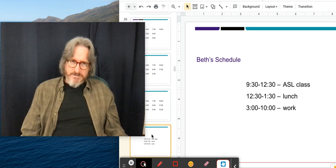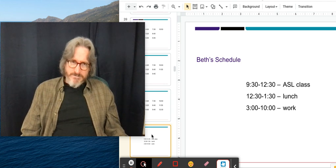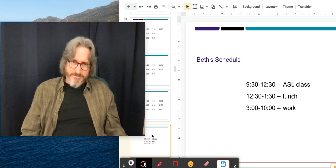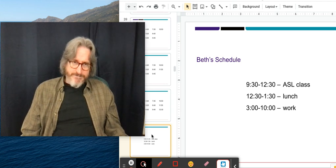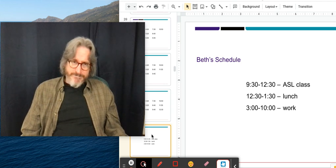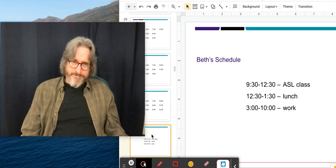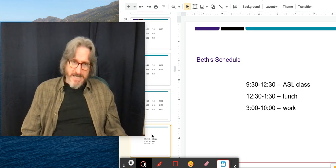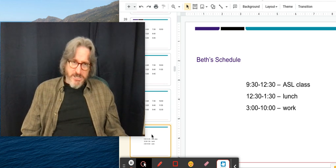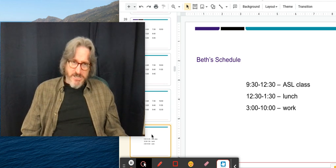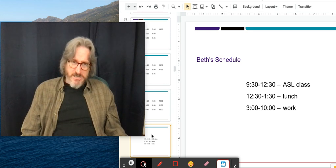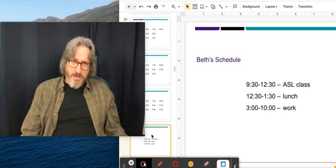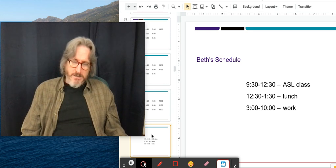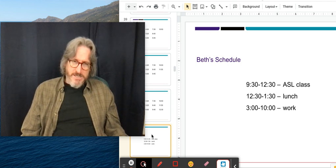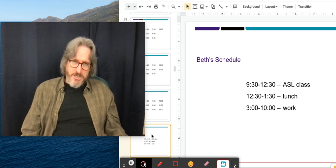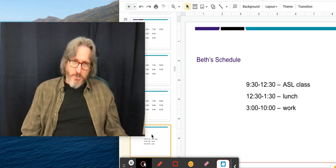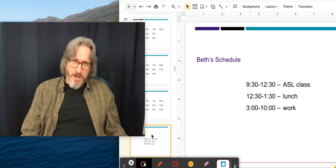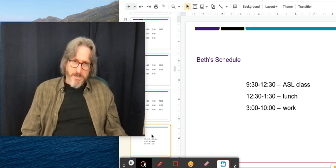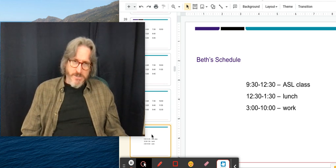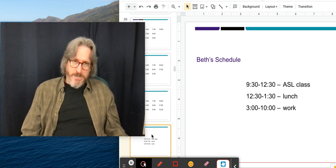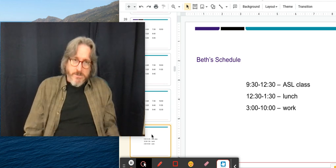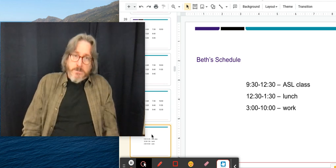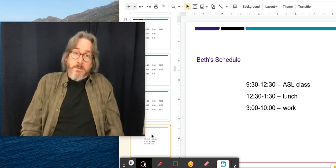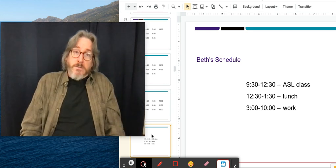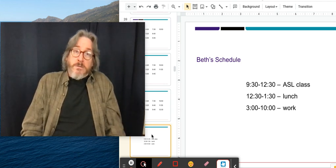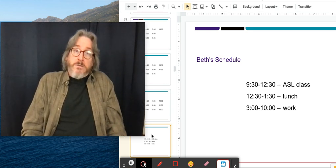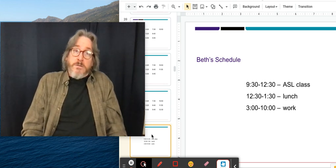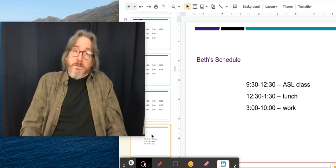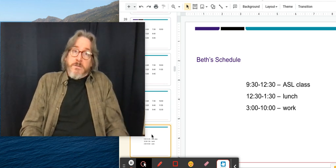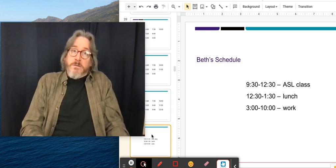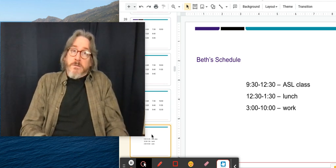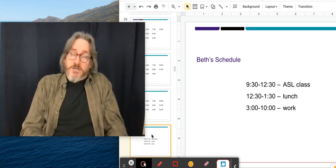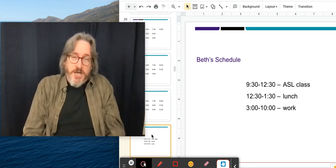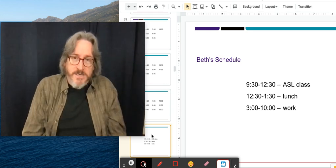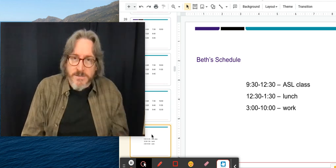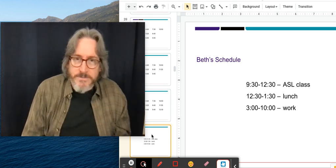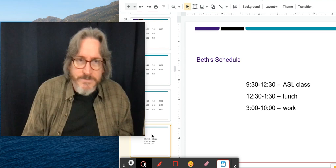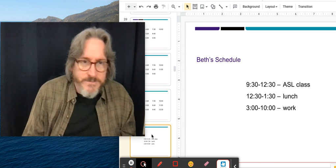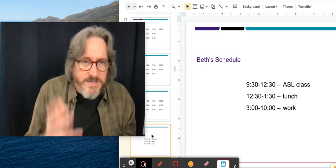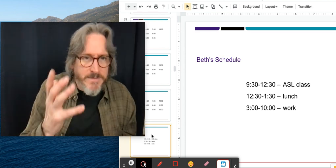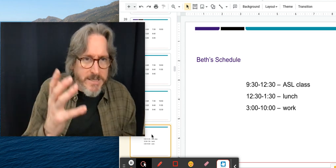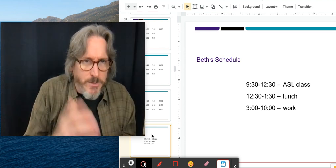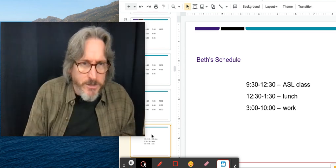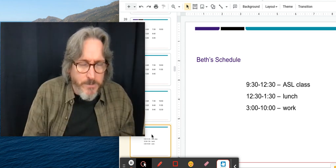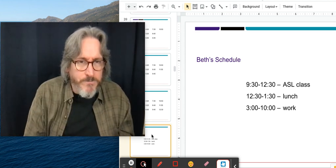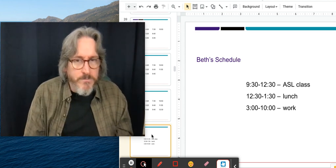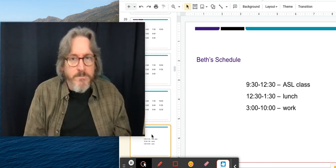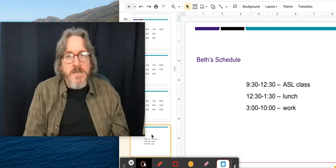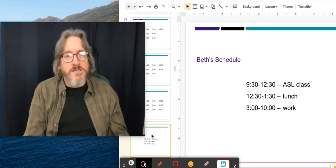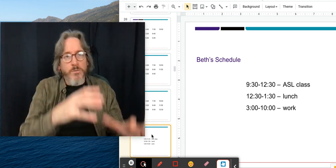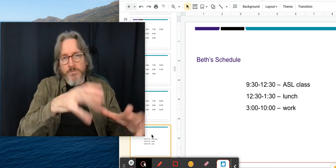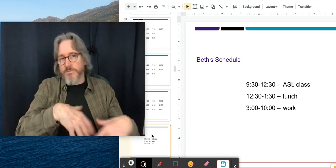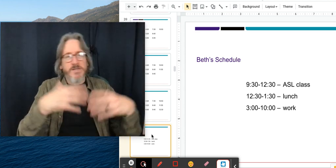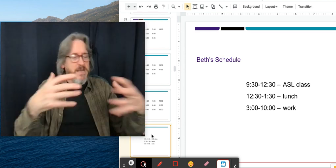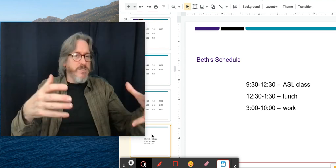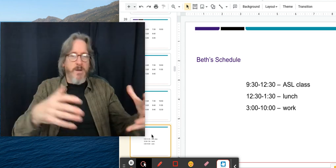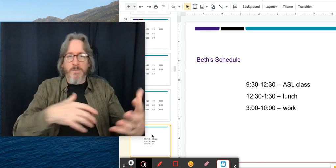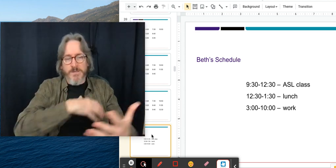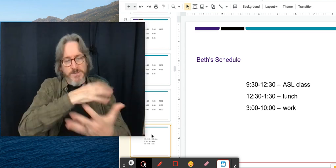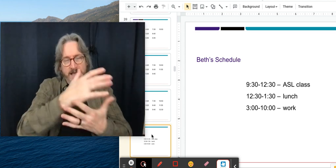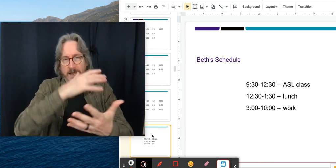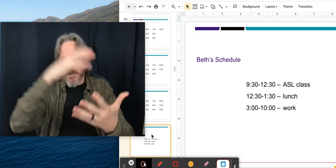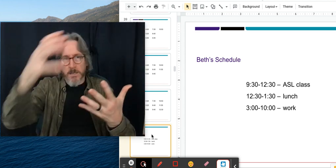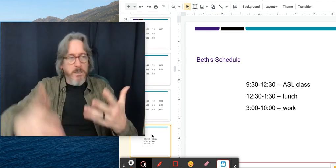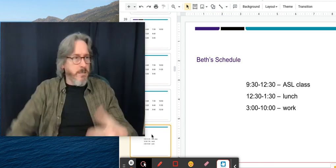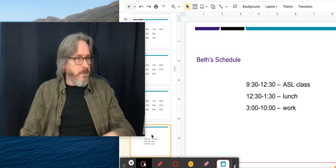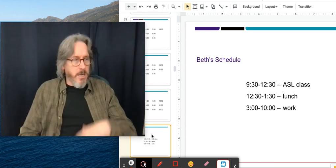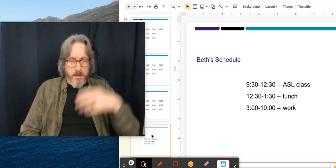object that just, well, he's a chihuahua, so he goes and shakes. So I don't know. So the same reason why we